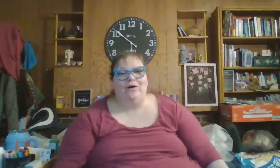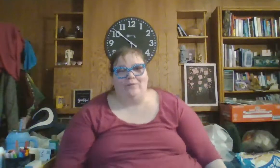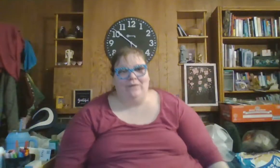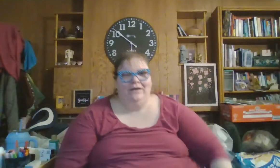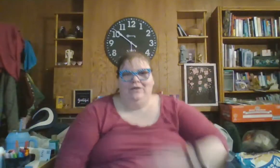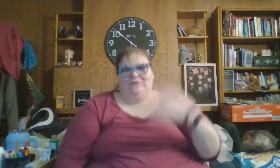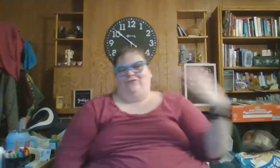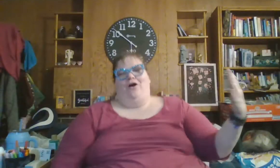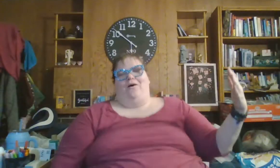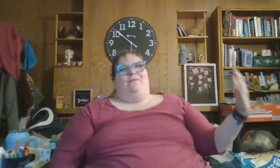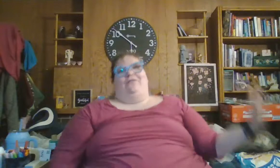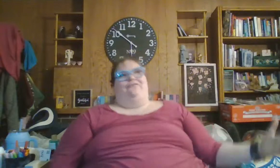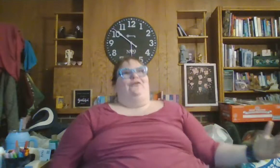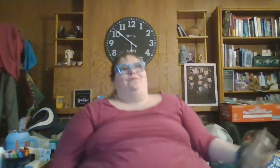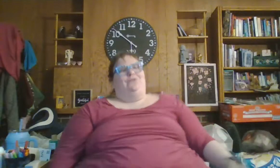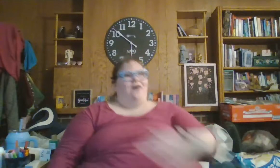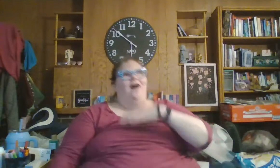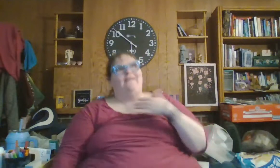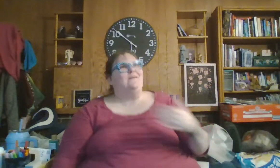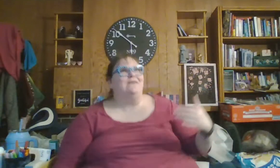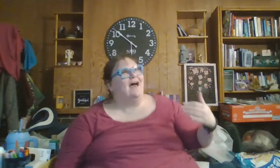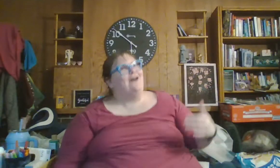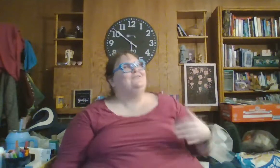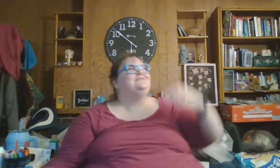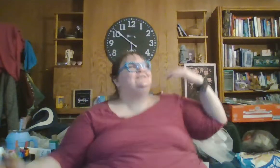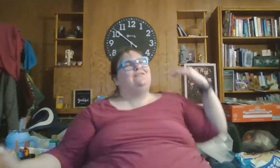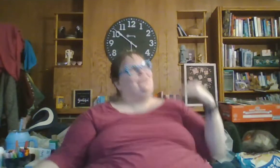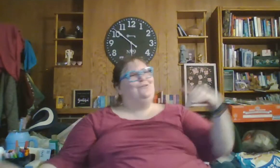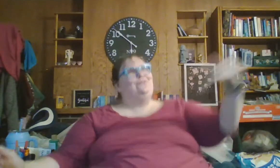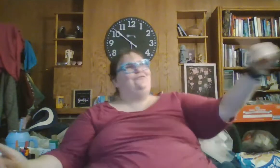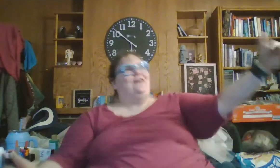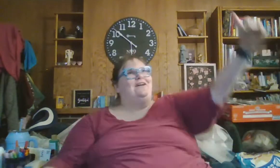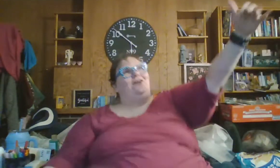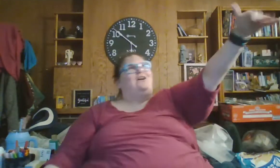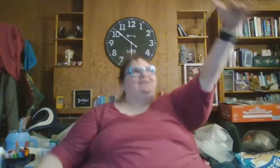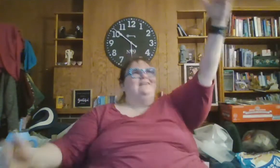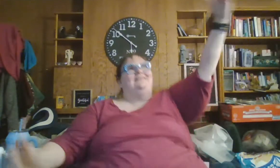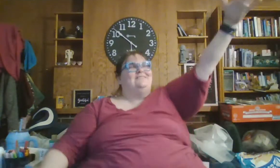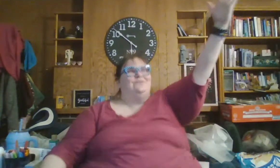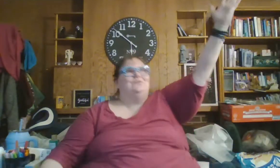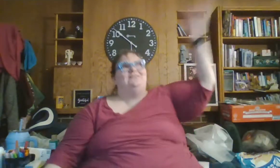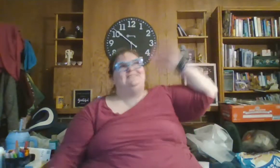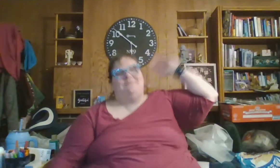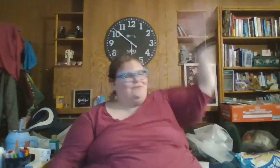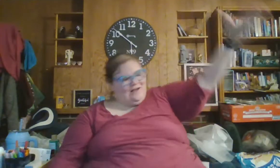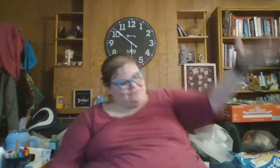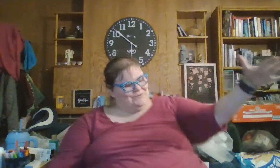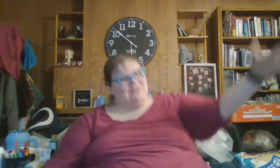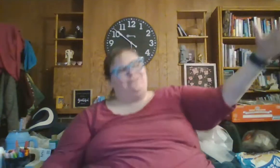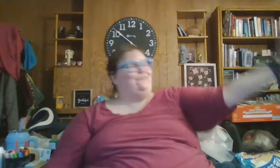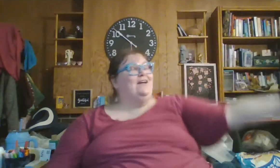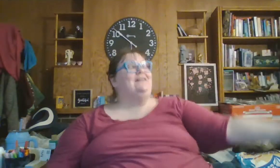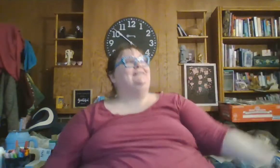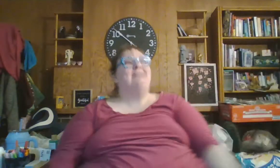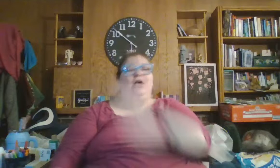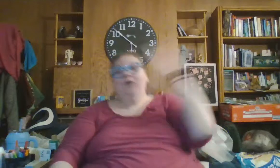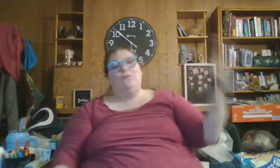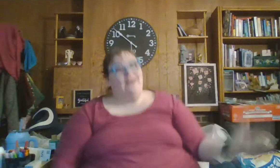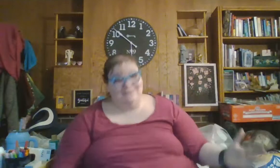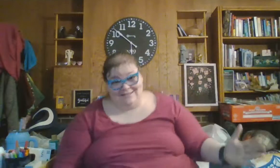poem about the full moon calling me out through the fairy garden and into the woods to be crowned queen of the fairies when I was in high